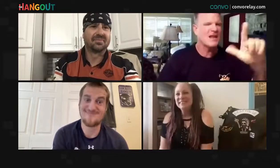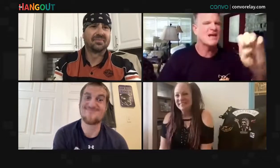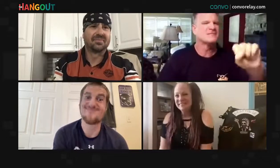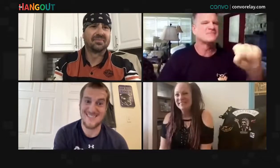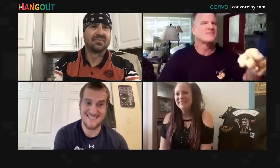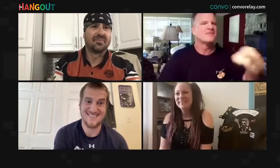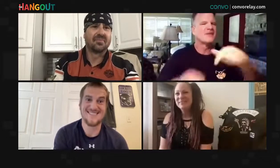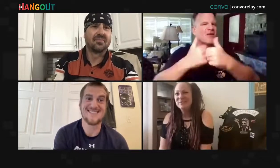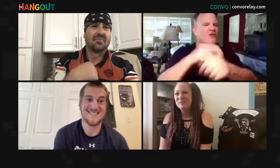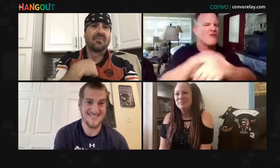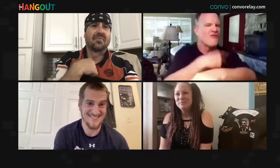that Ninja.